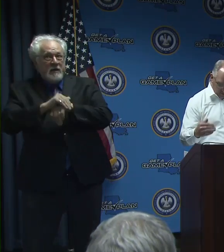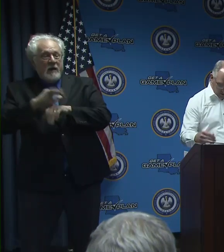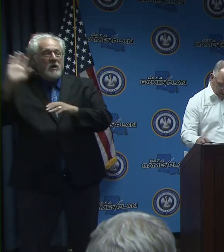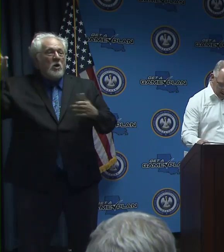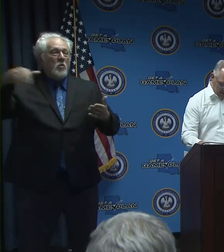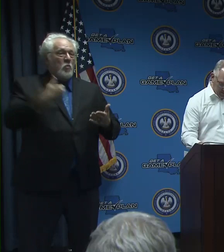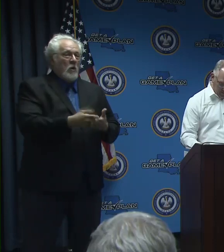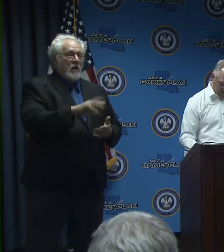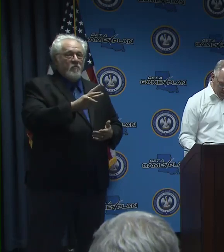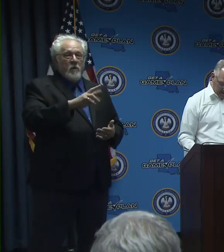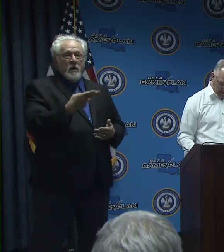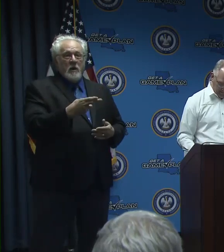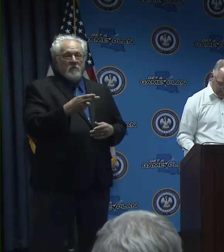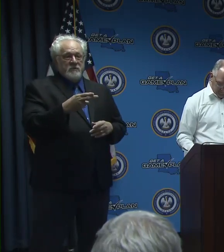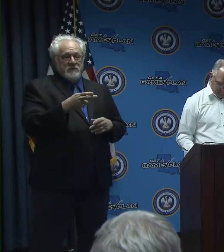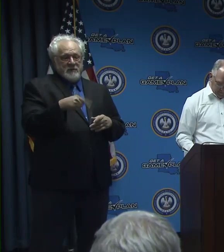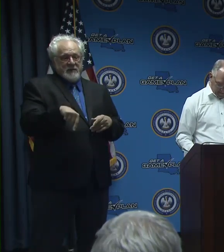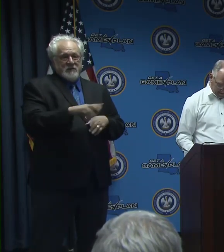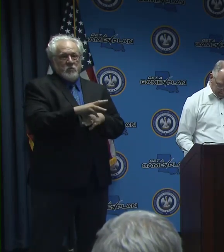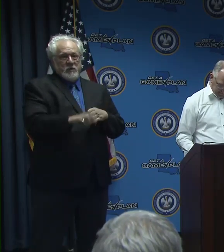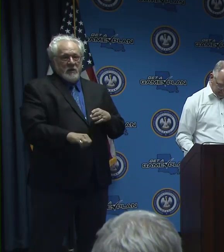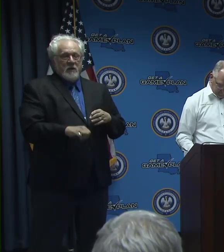in our warehouse over the weekend.